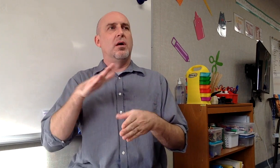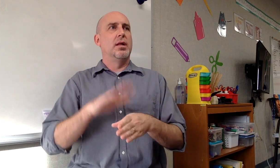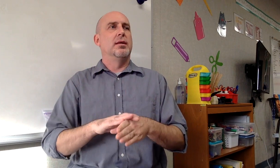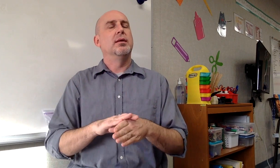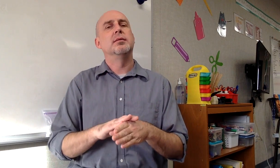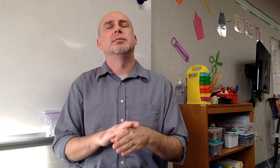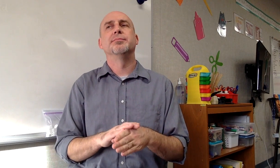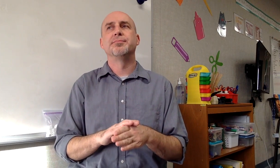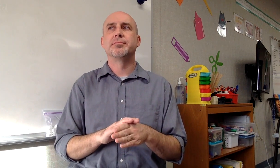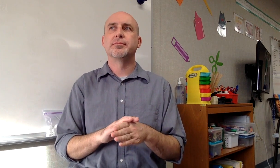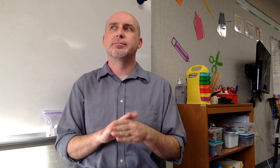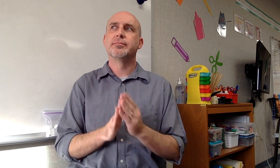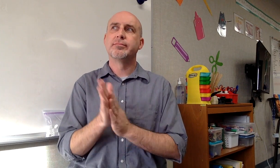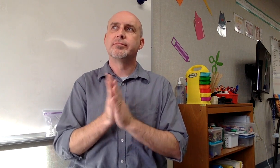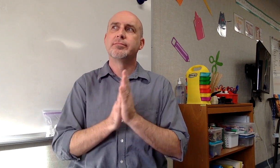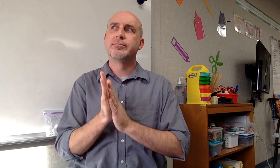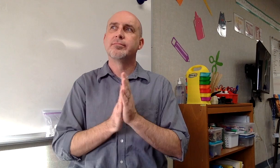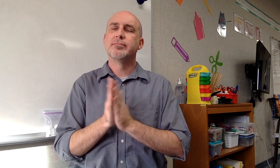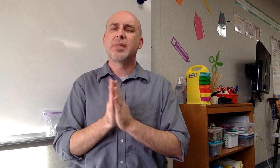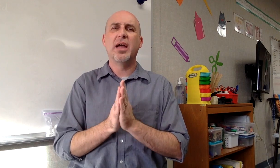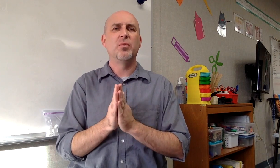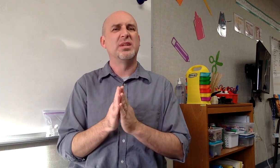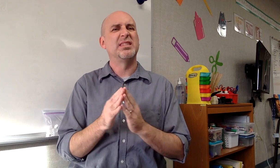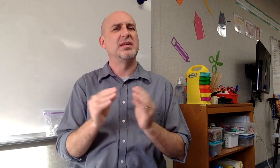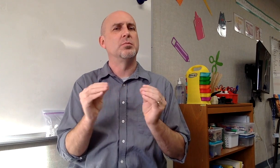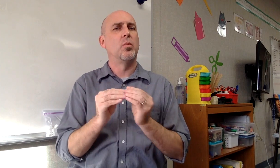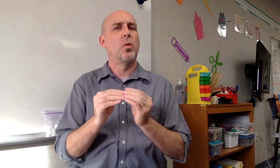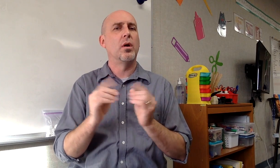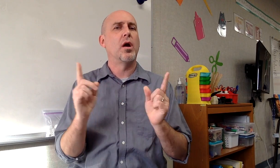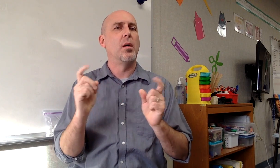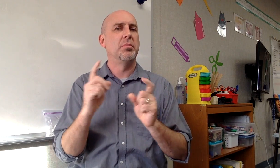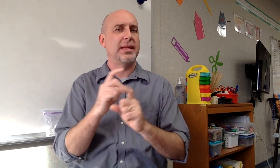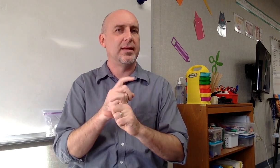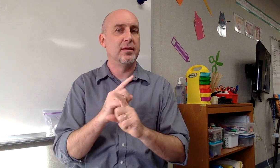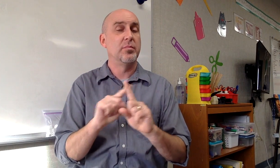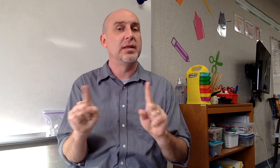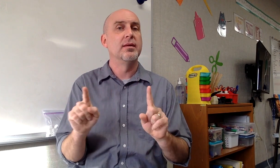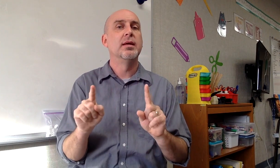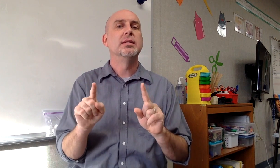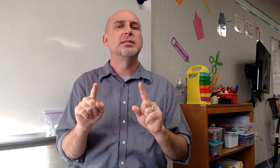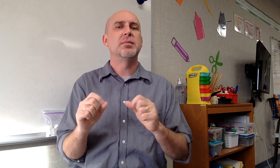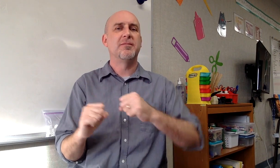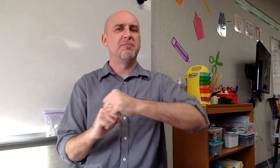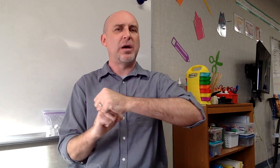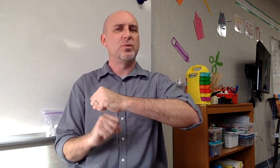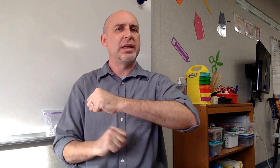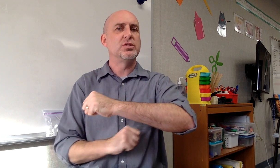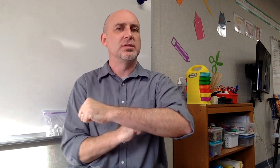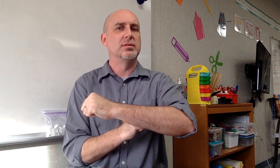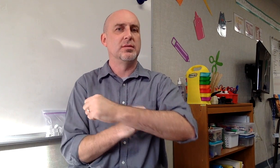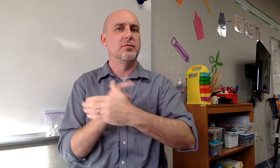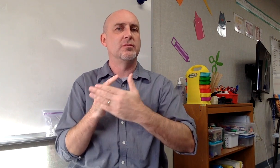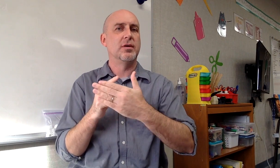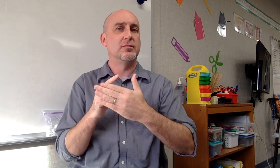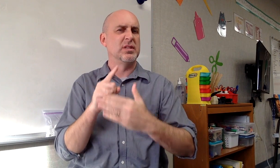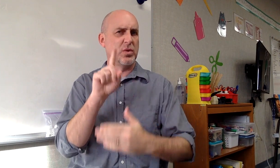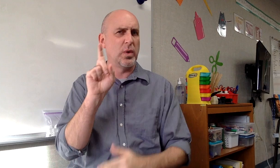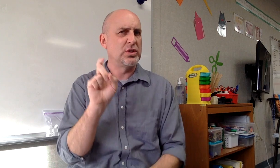on, I don't want to say it's more complicated, but some of the foundations of this